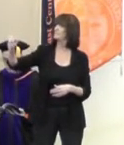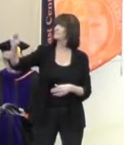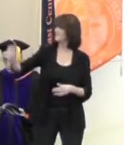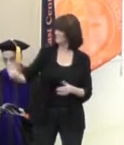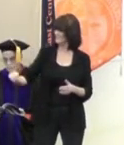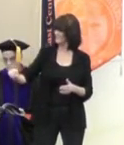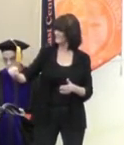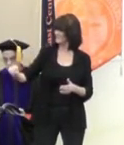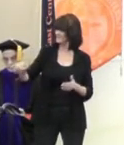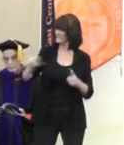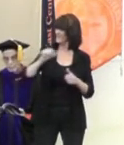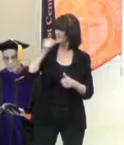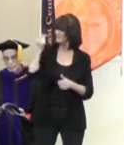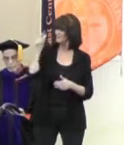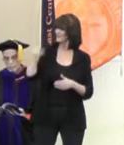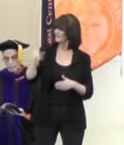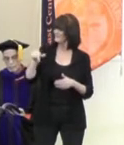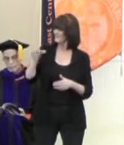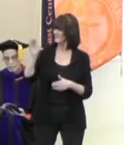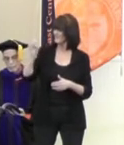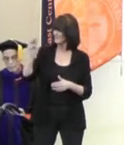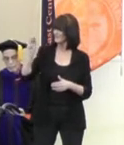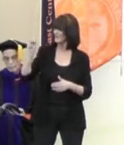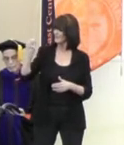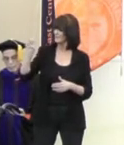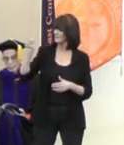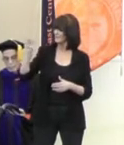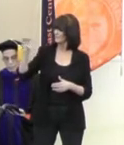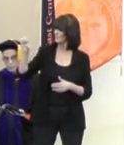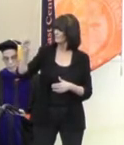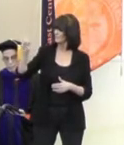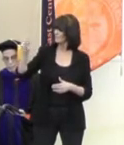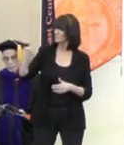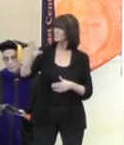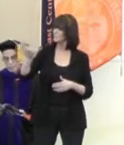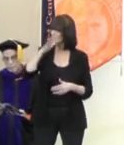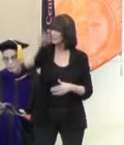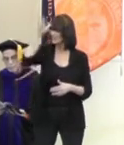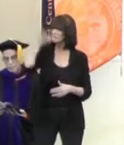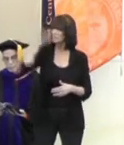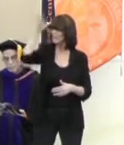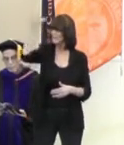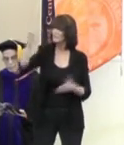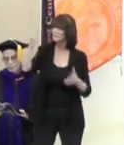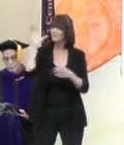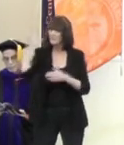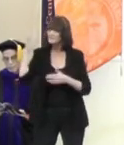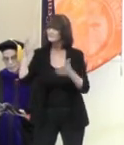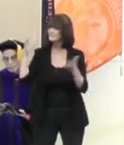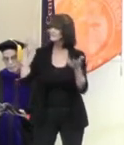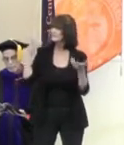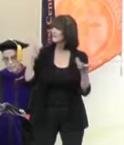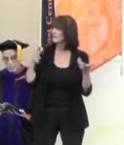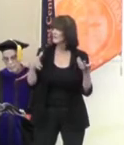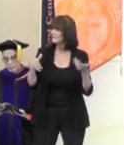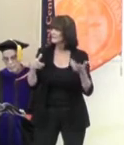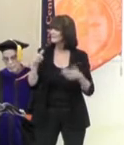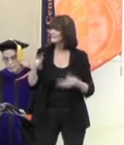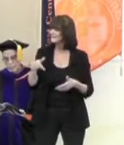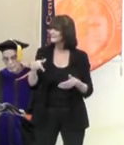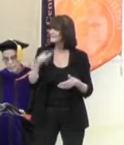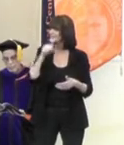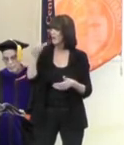I mean, I don't understand it. This is a commencement? Your parents, your friends, your grandmothers, daddies, cousins? This ain't